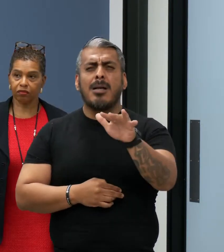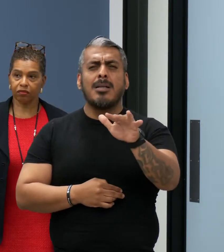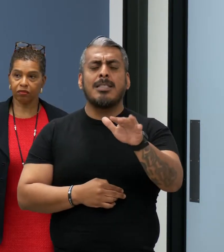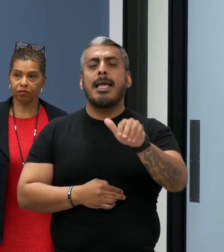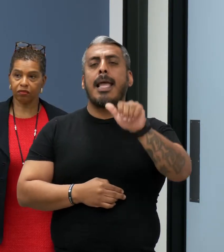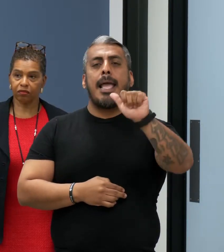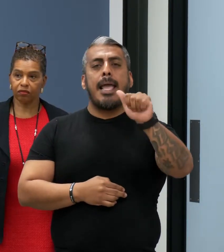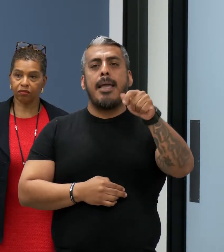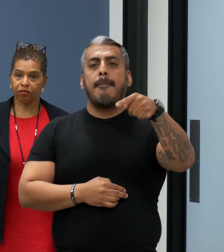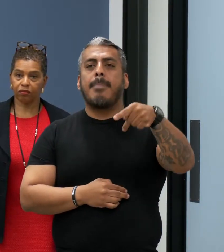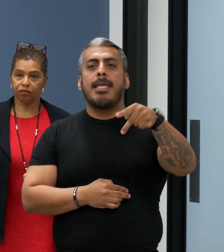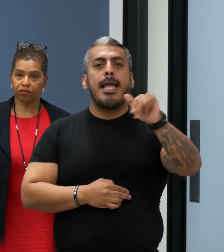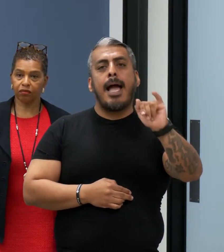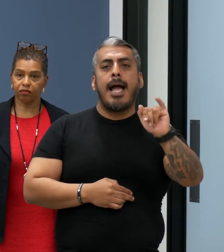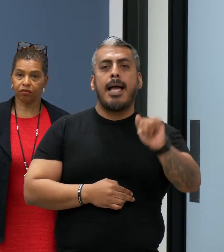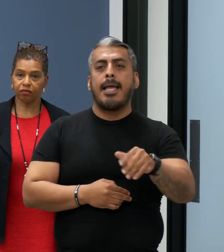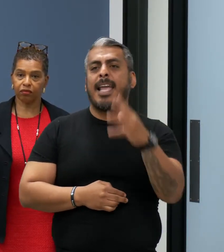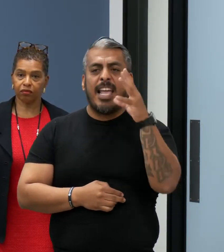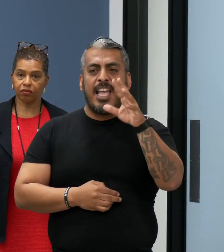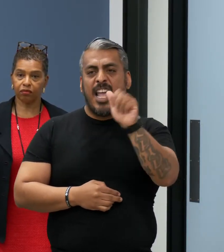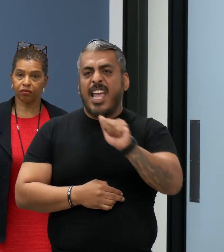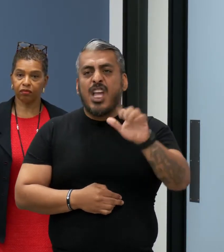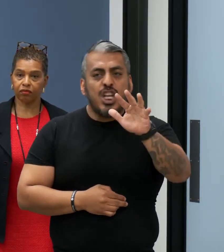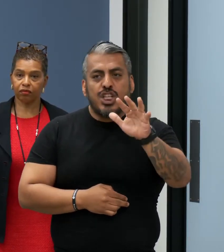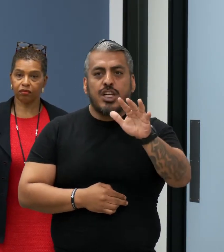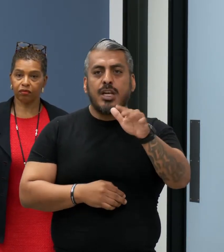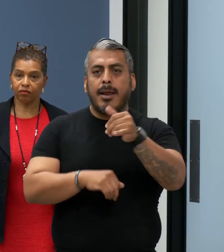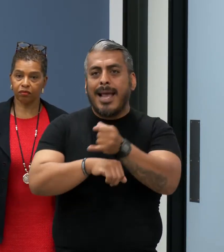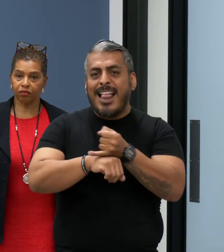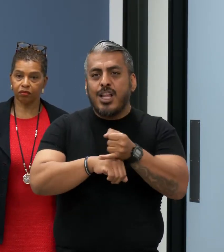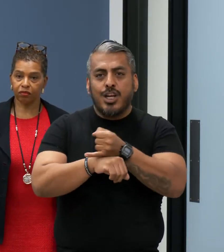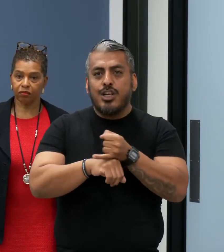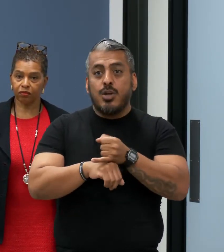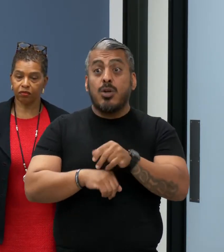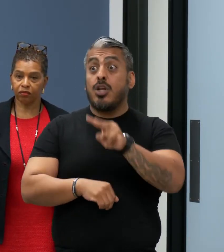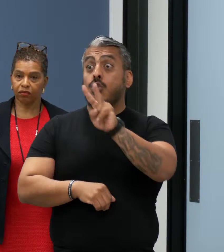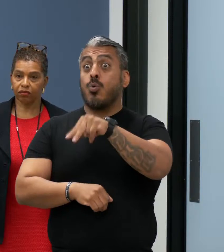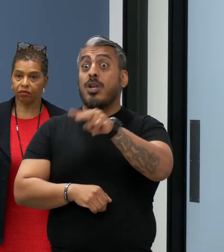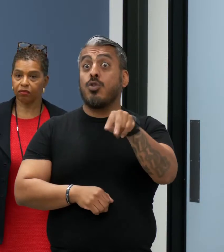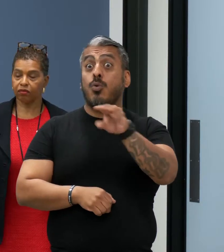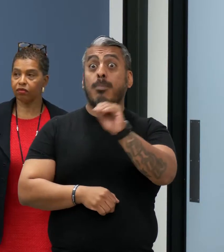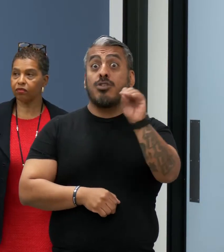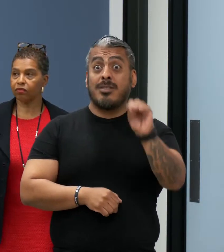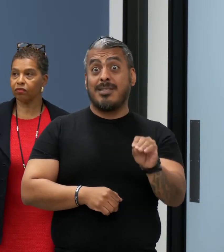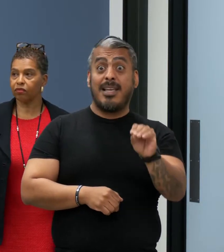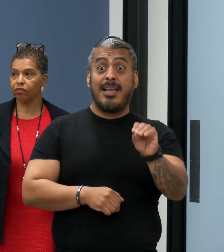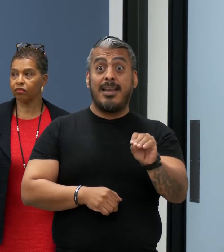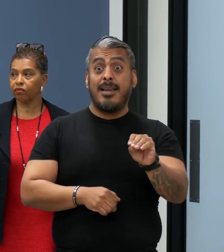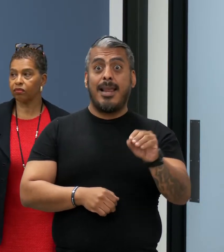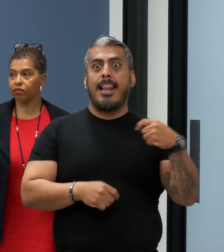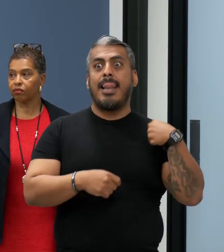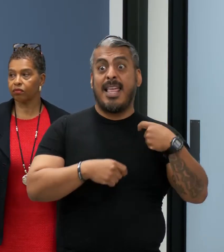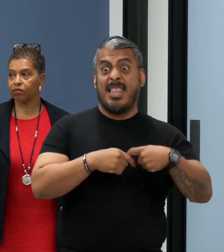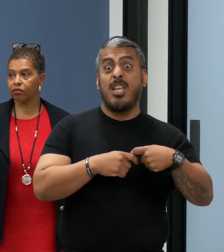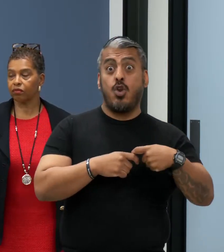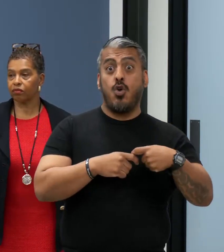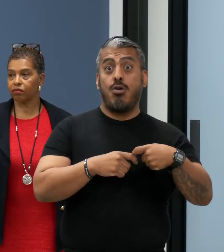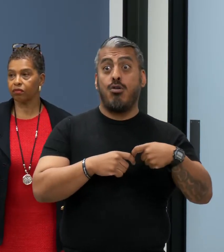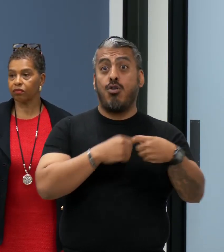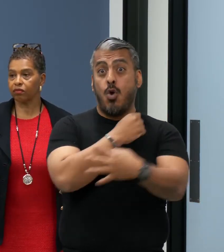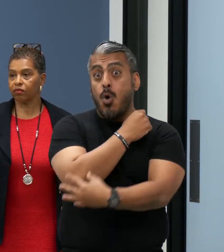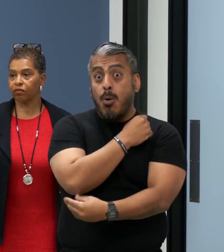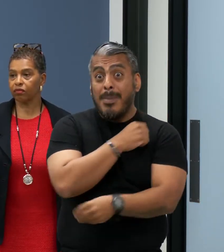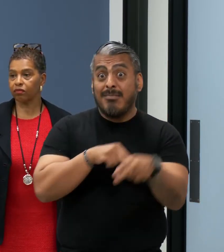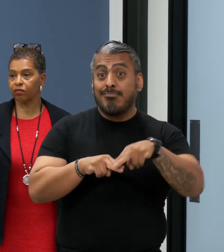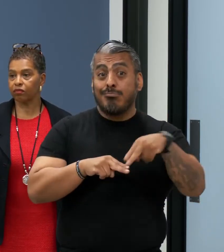API community, Asian Pacific Islanders, and we saw a 22% reduction amongst Latinx communities.